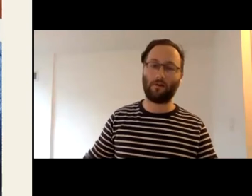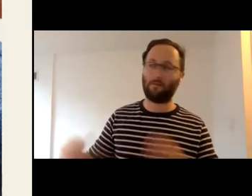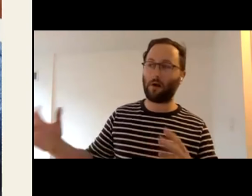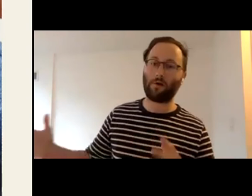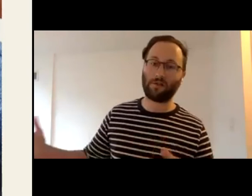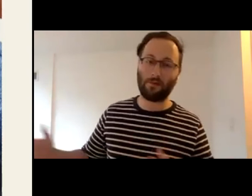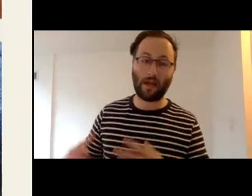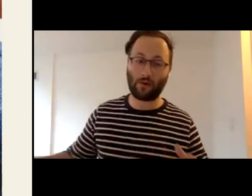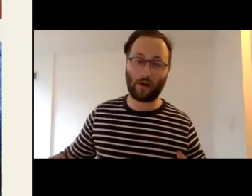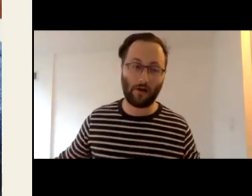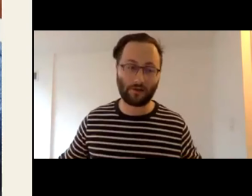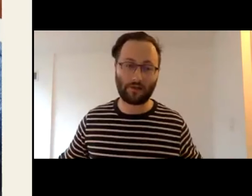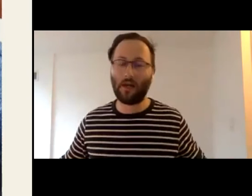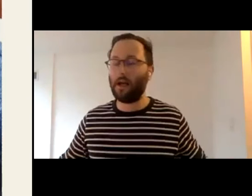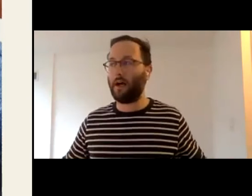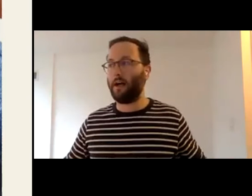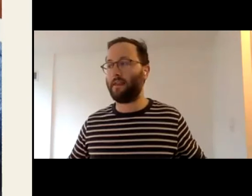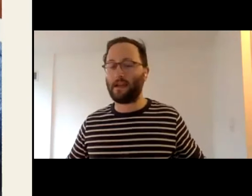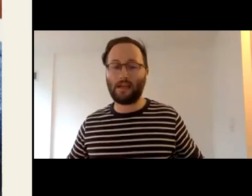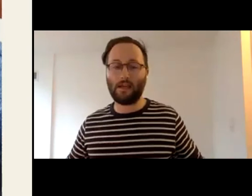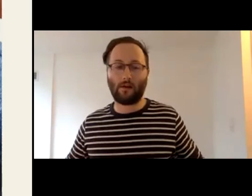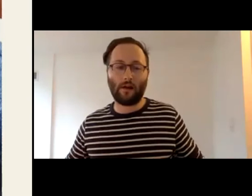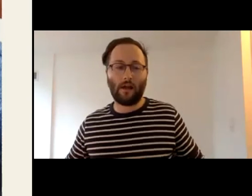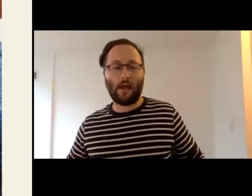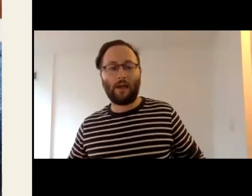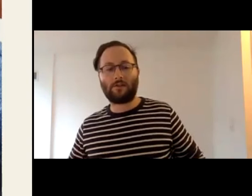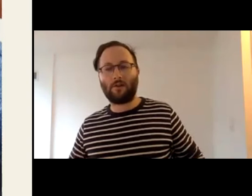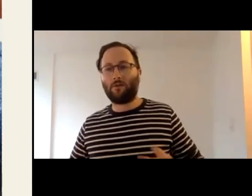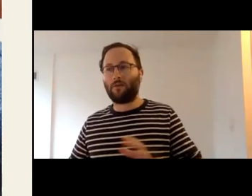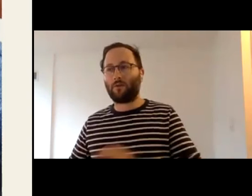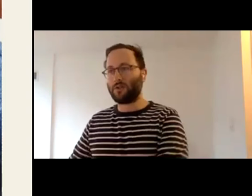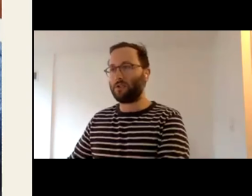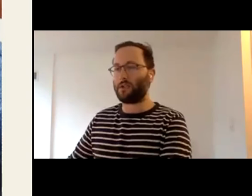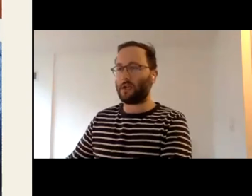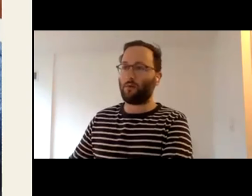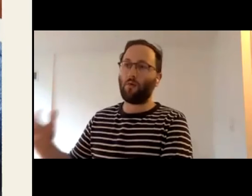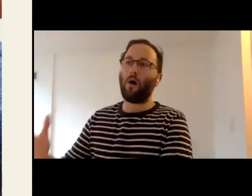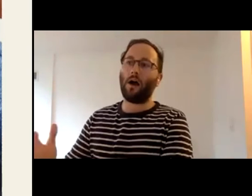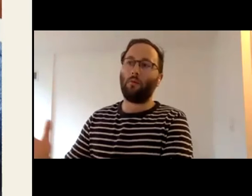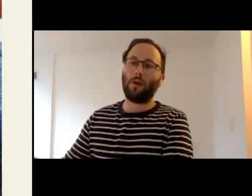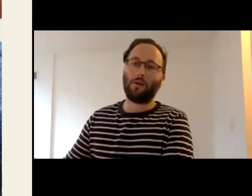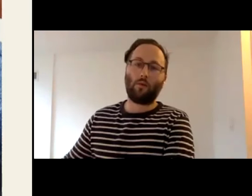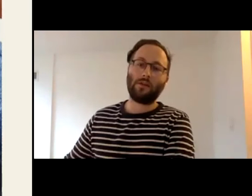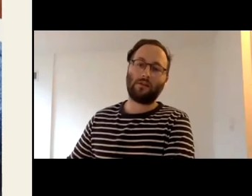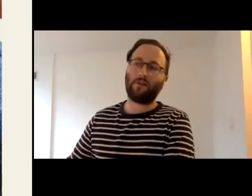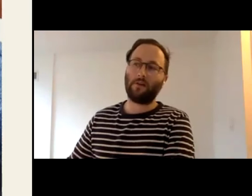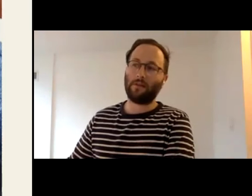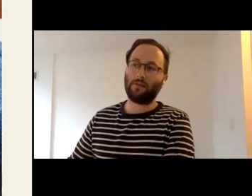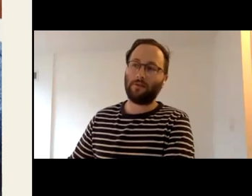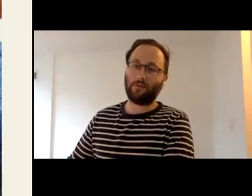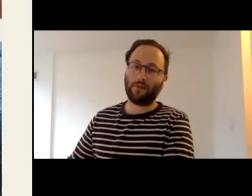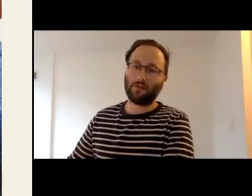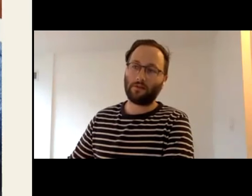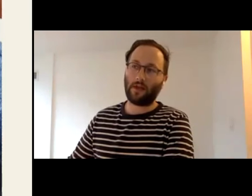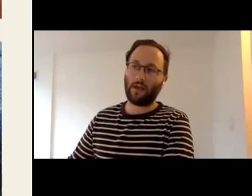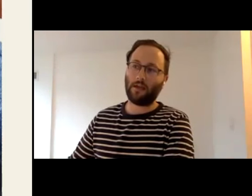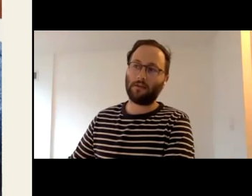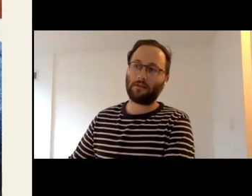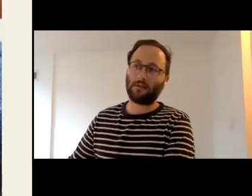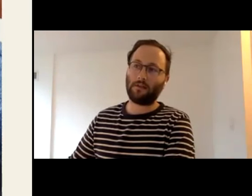on and probably wants to be anywhere else than here. And so the question is like, well, why? What is the fundamental